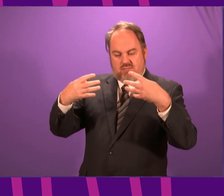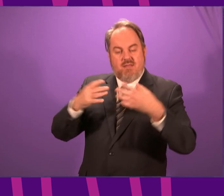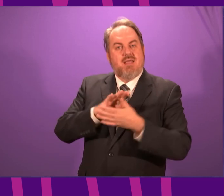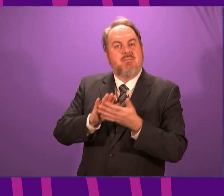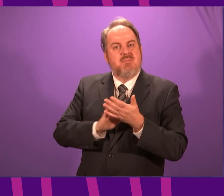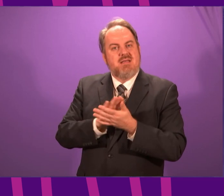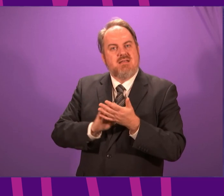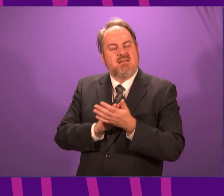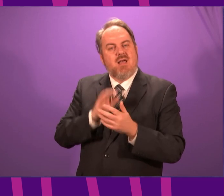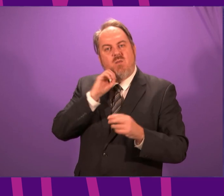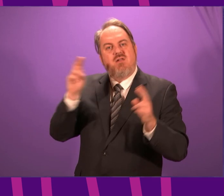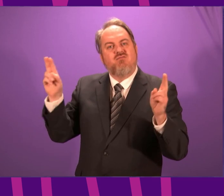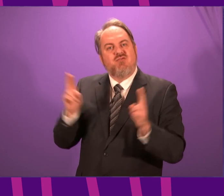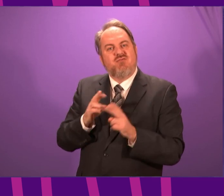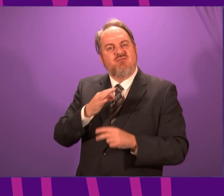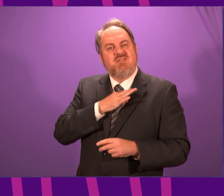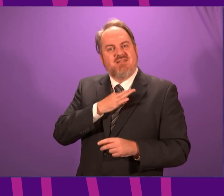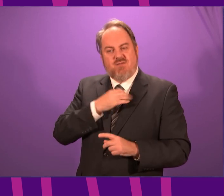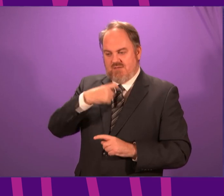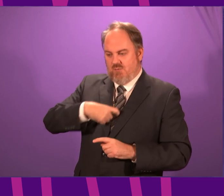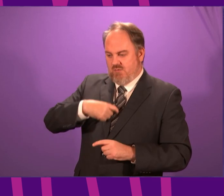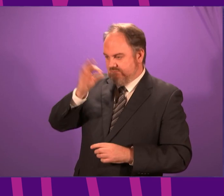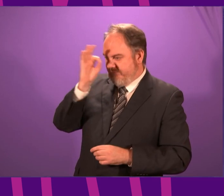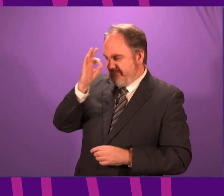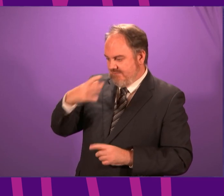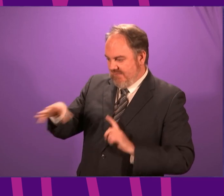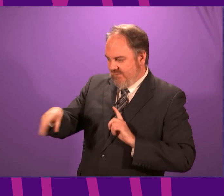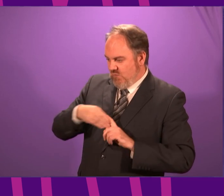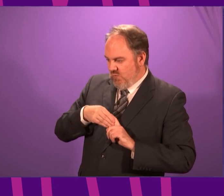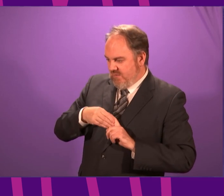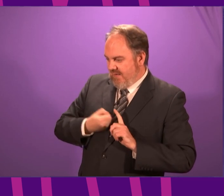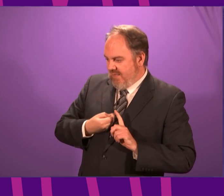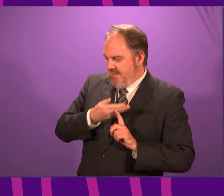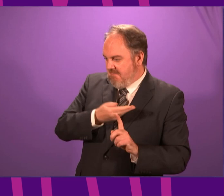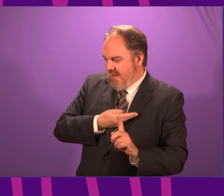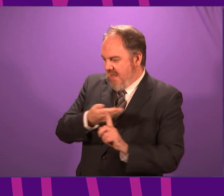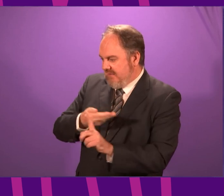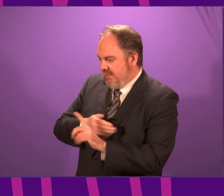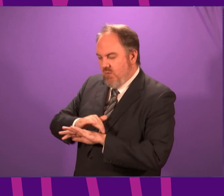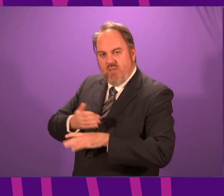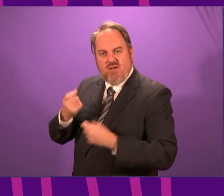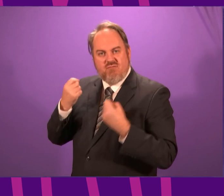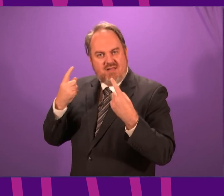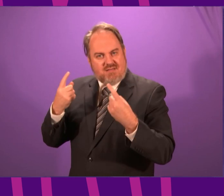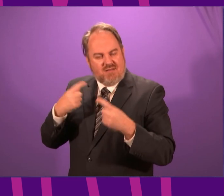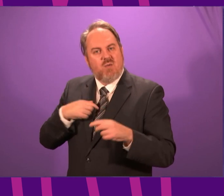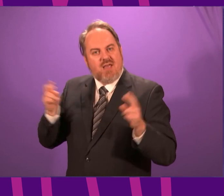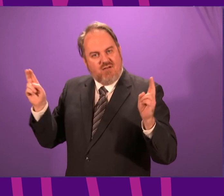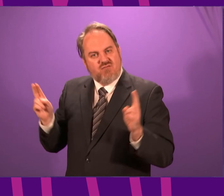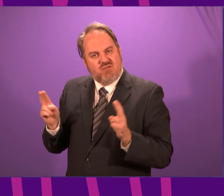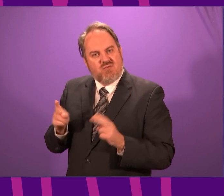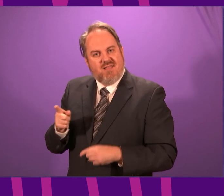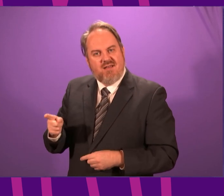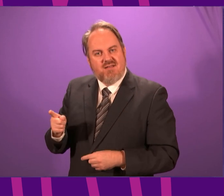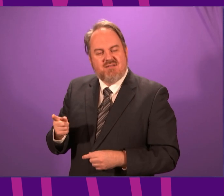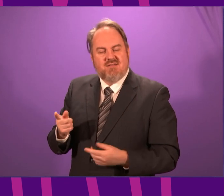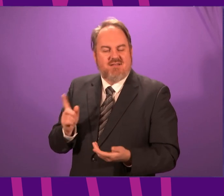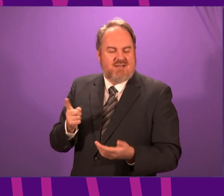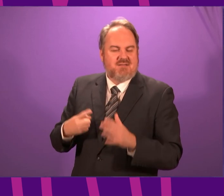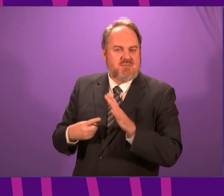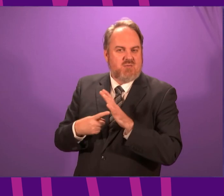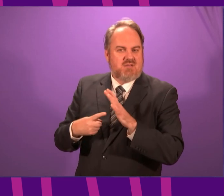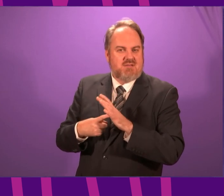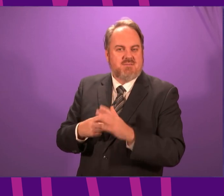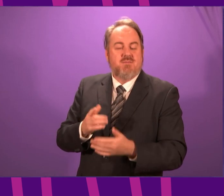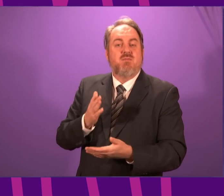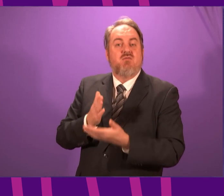reducing transmission by enabling prompt contact tracing and isolation of potentially infectious close contacts. And I think